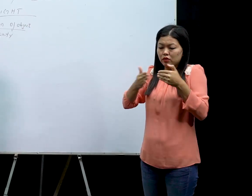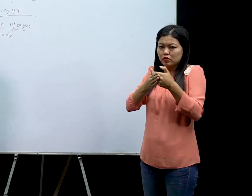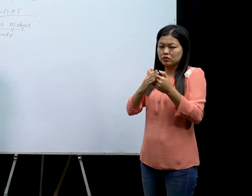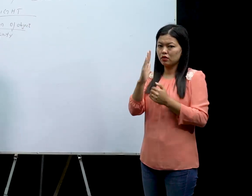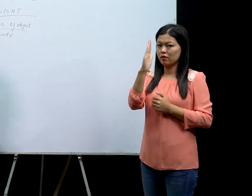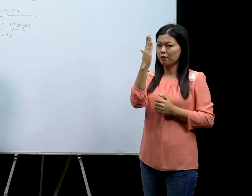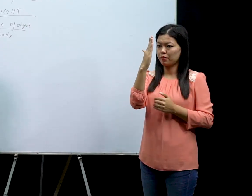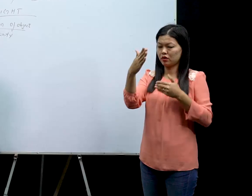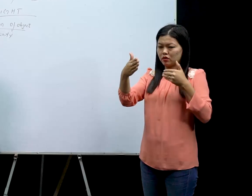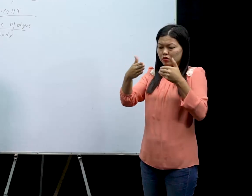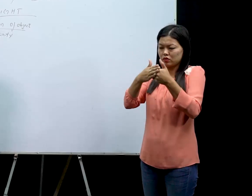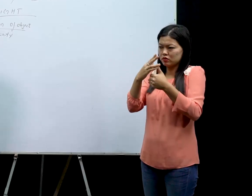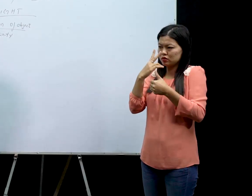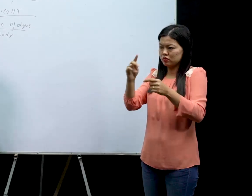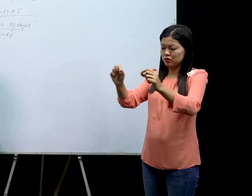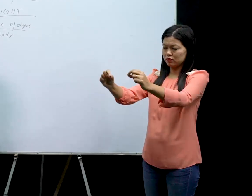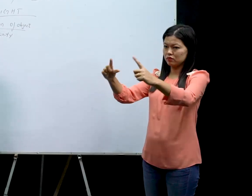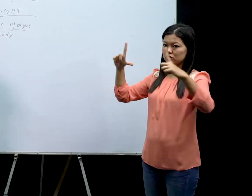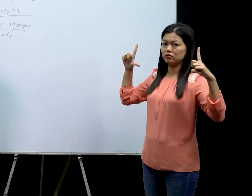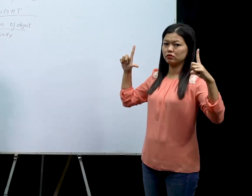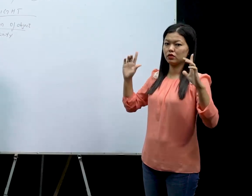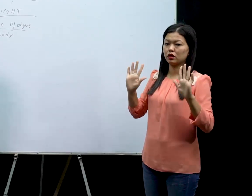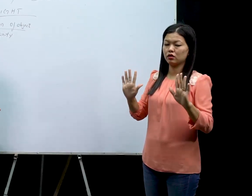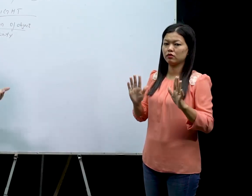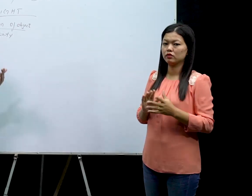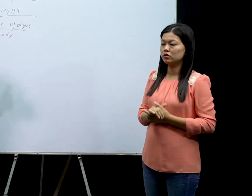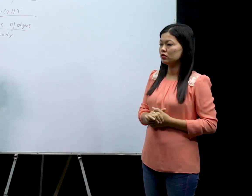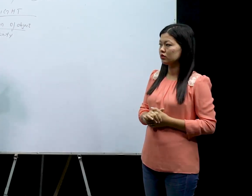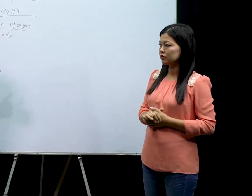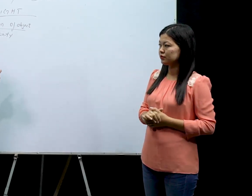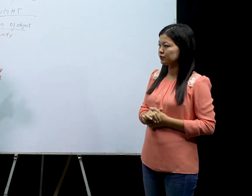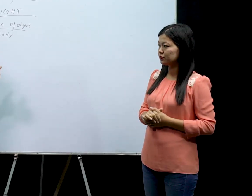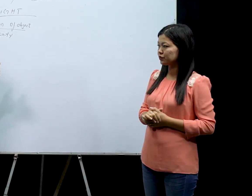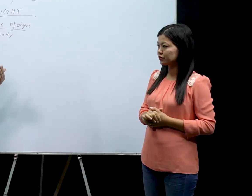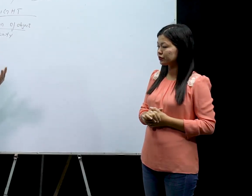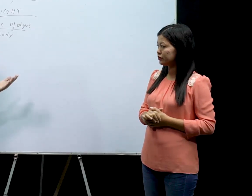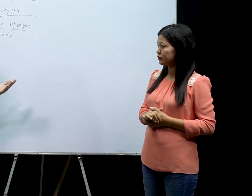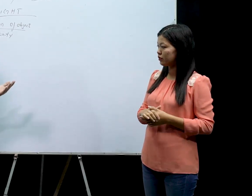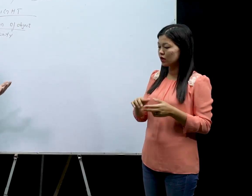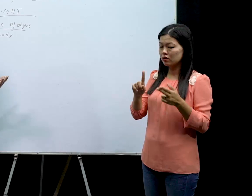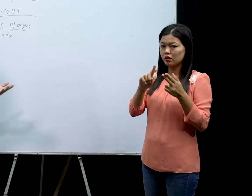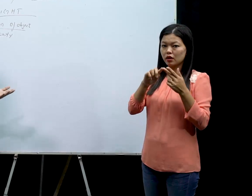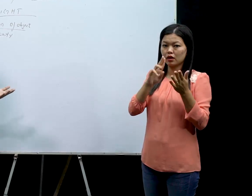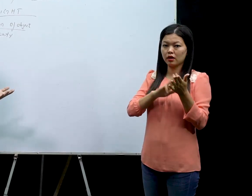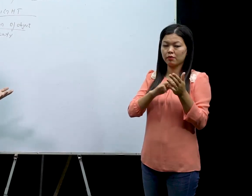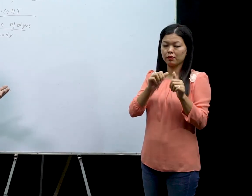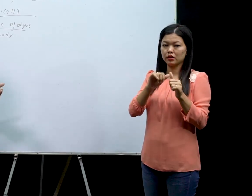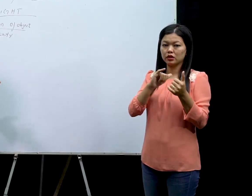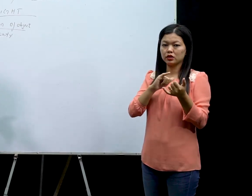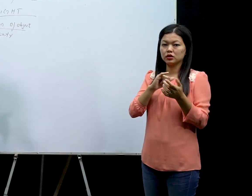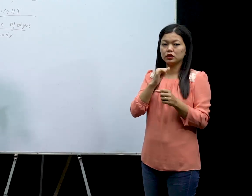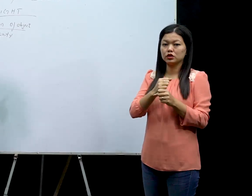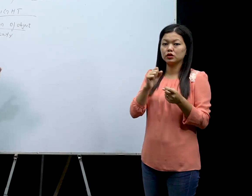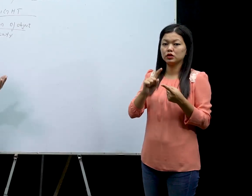I say object, you take example as yourself. Okay, so the image you see in the mirror will be the same,